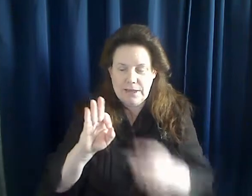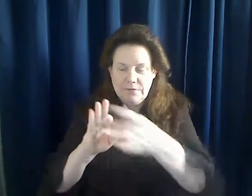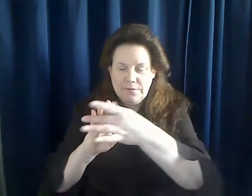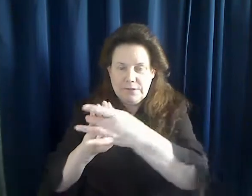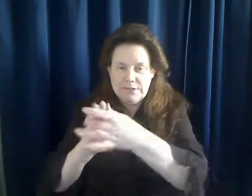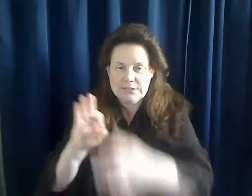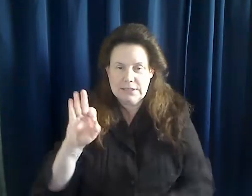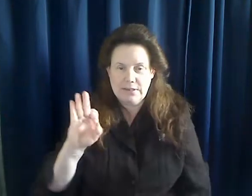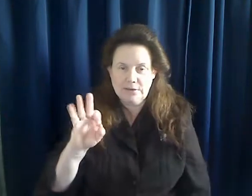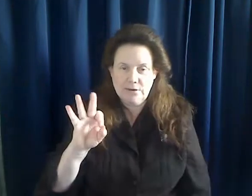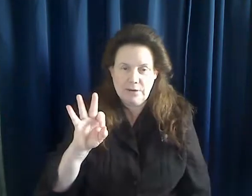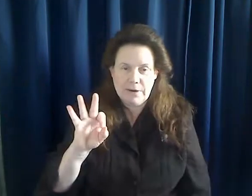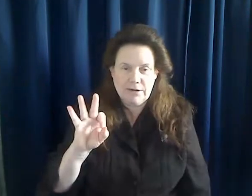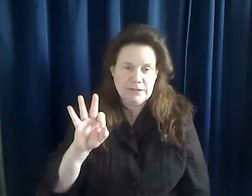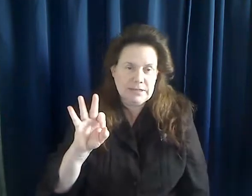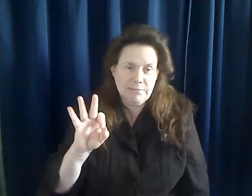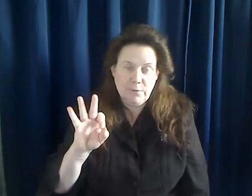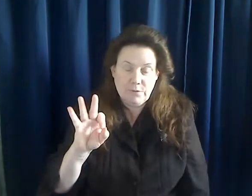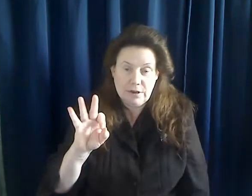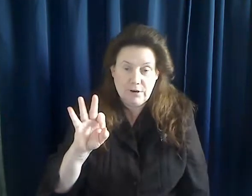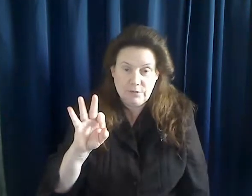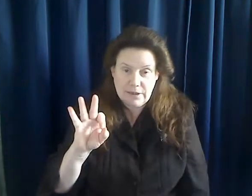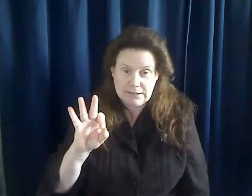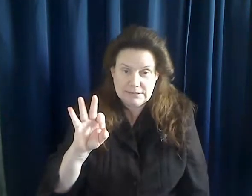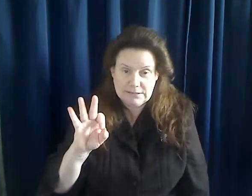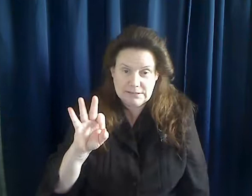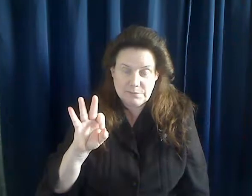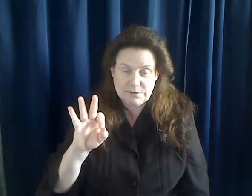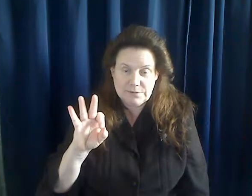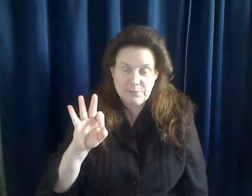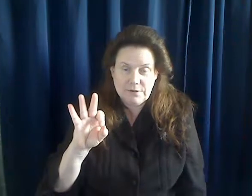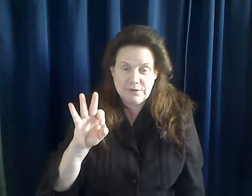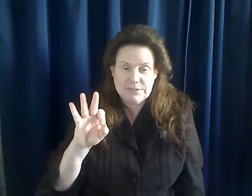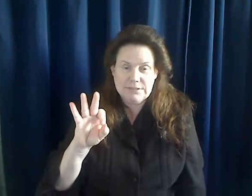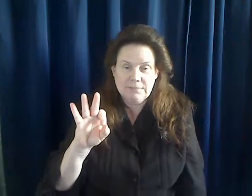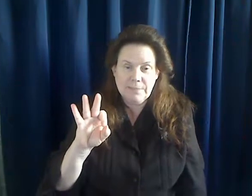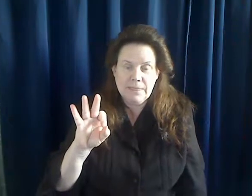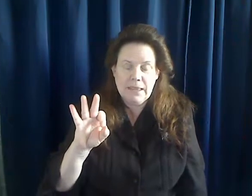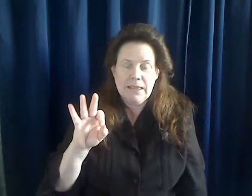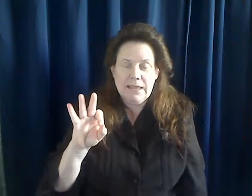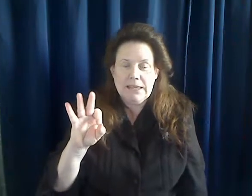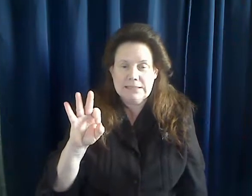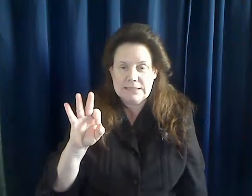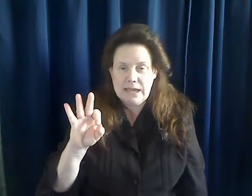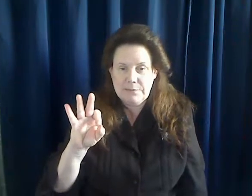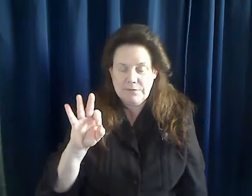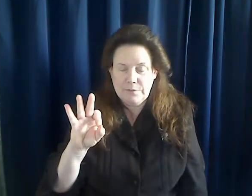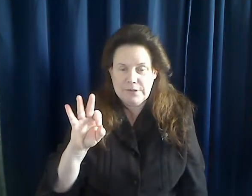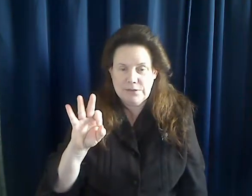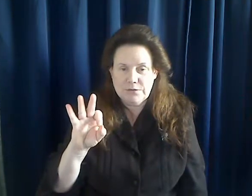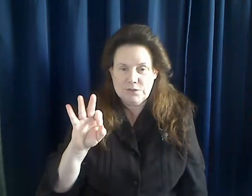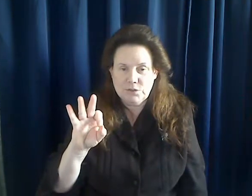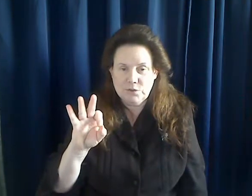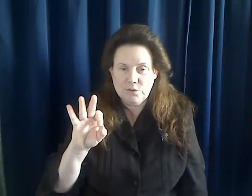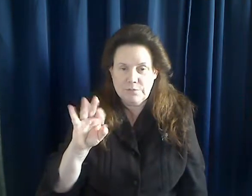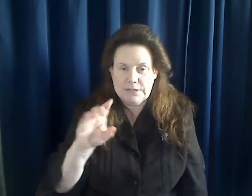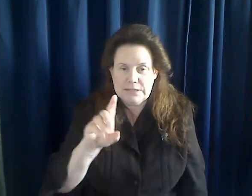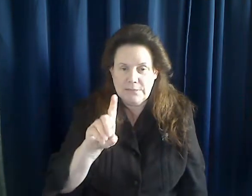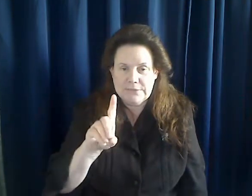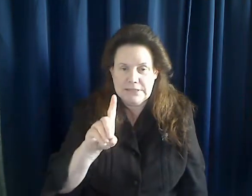have their fingers together or apart. Again, both are correct. It's personal preference. It's common for beginners to mix up